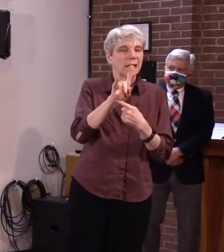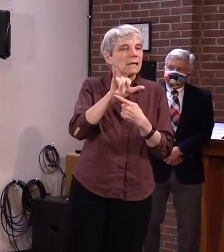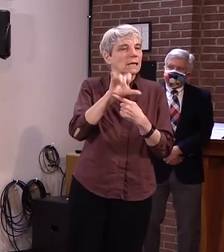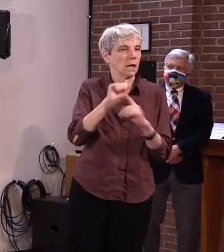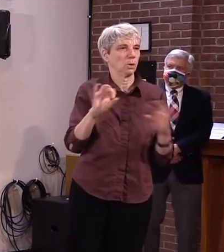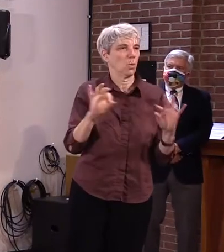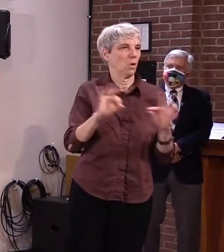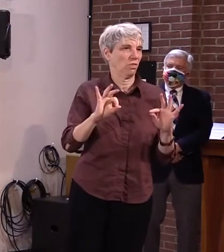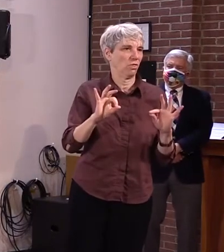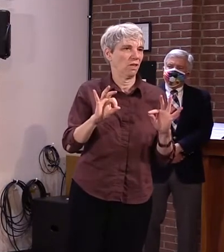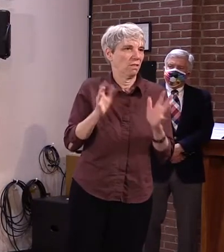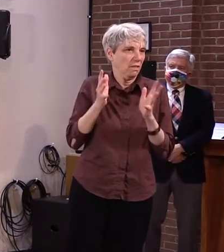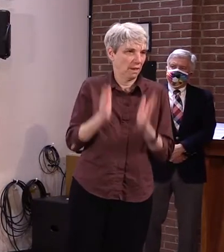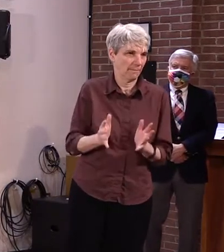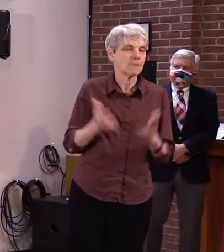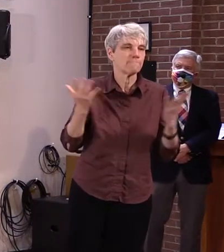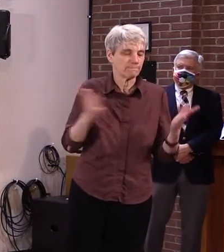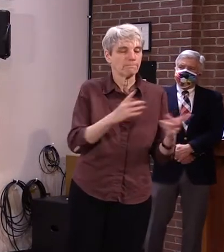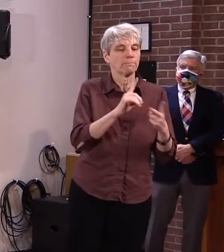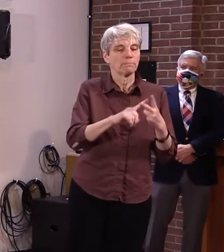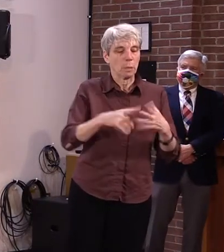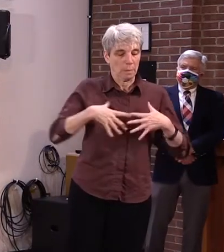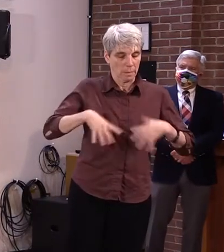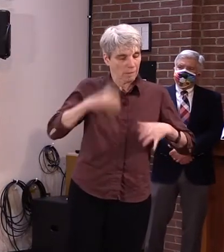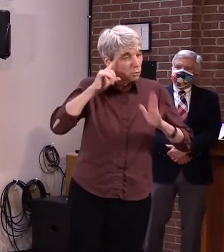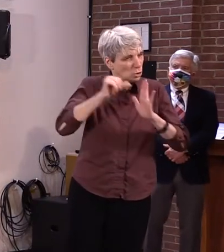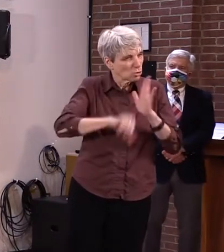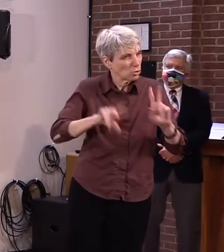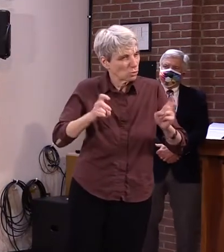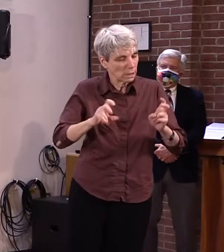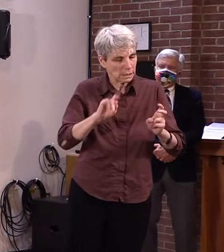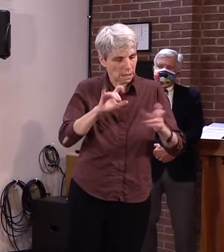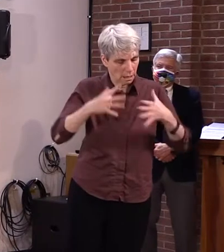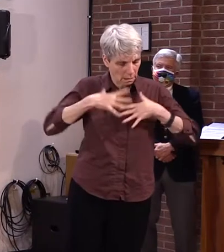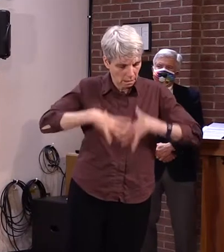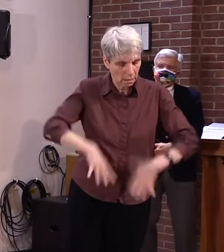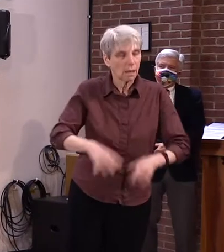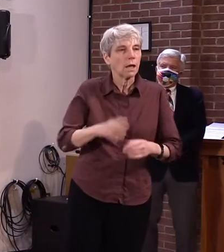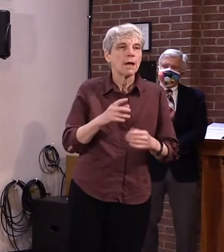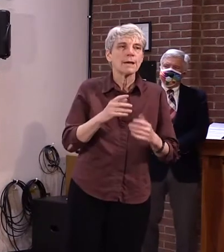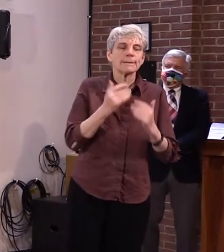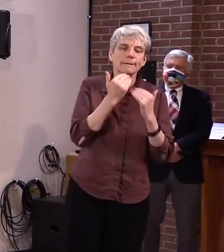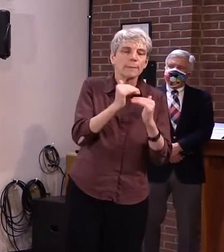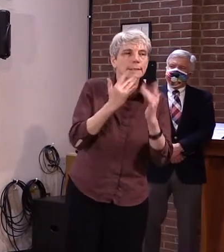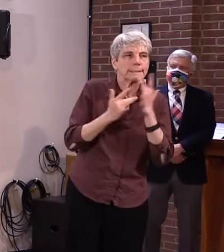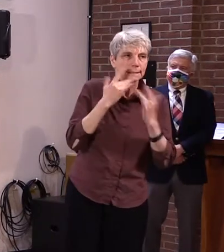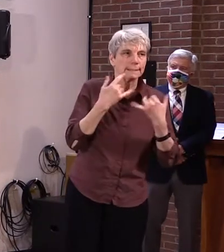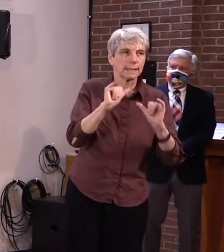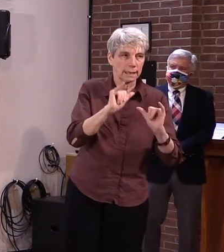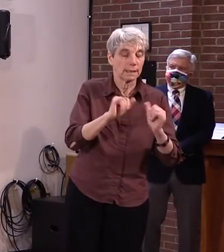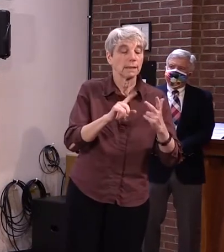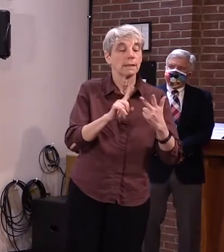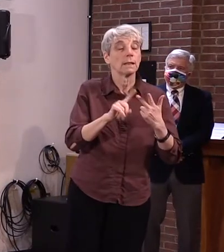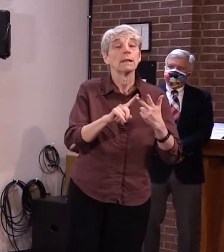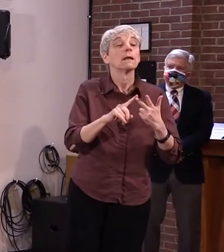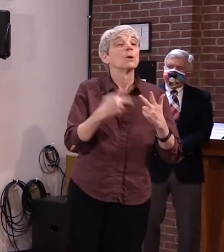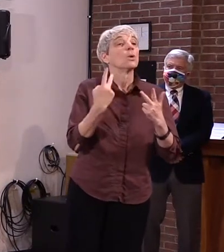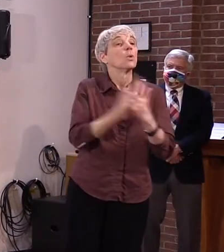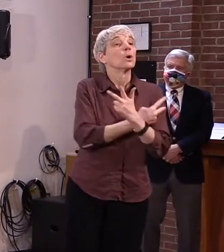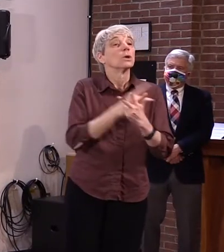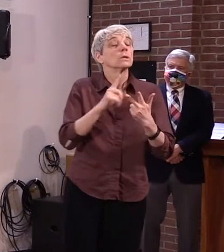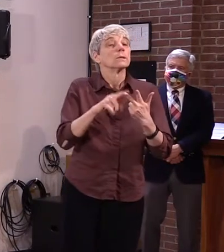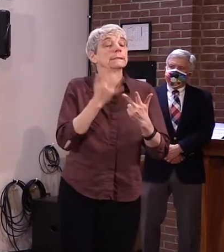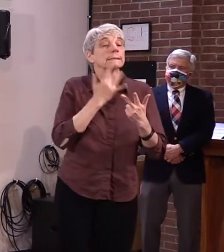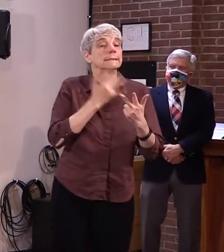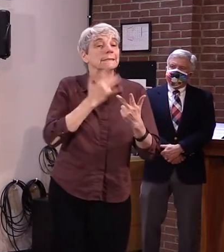rate. Surgical gowns remain constrained. And probably the area that's most constrained, that